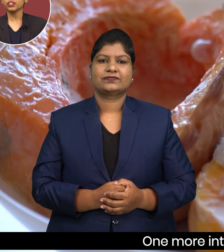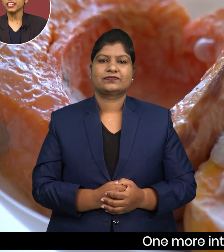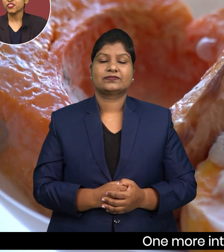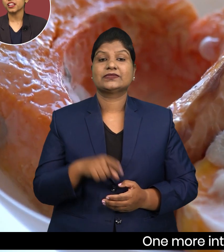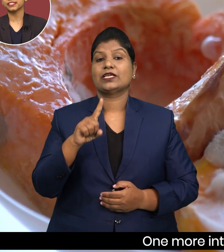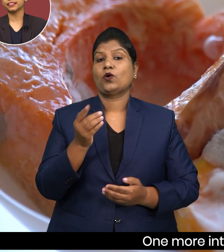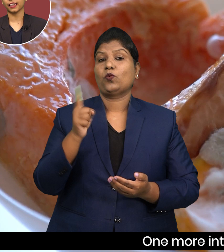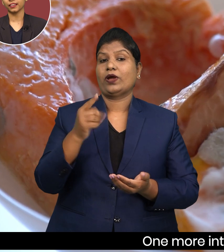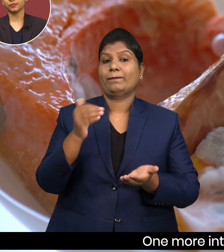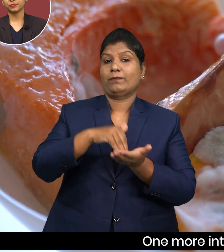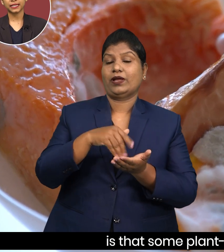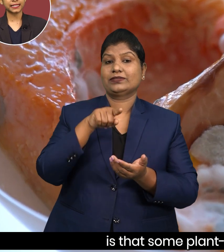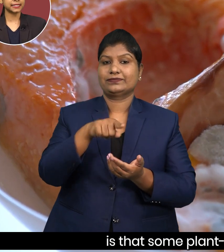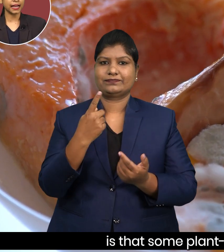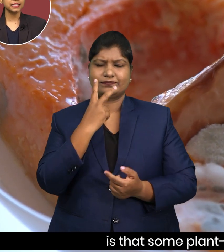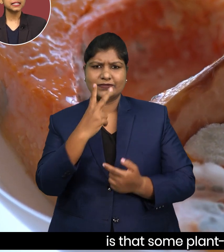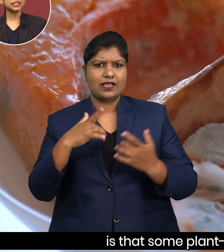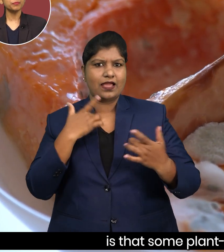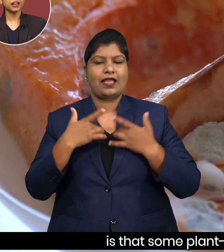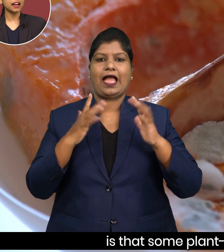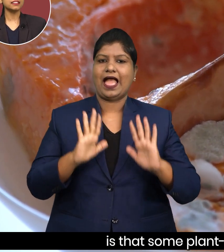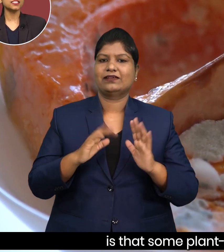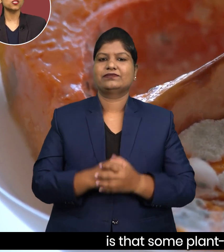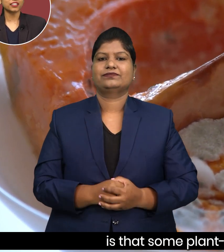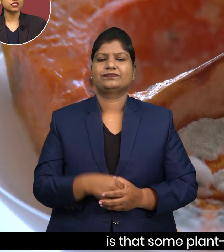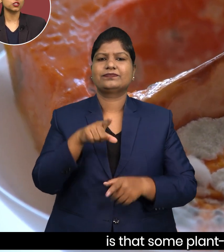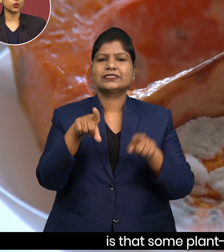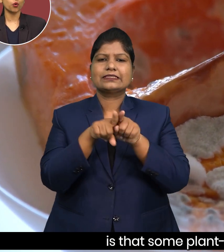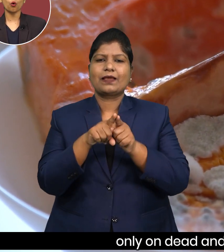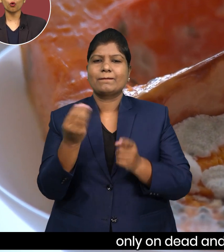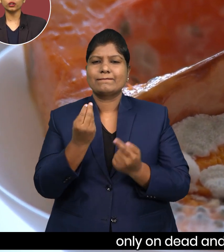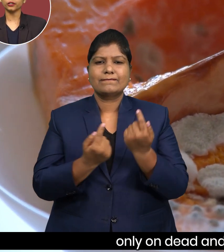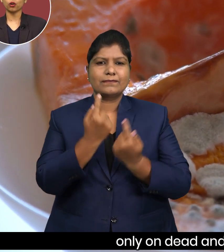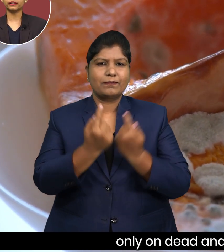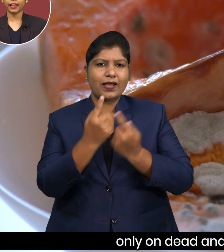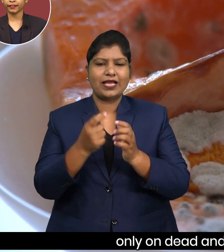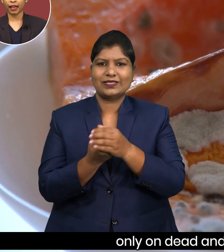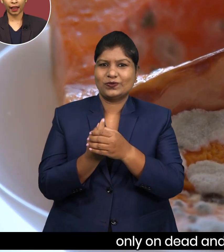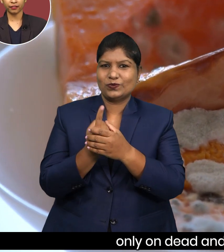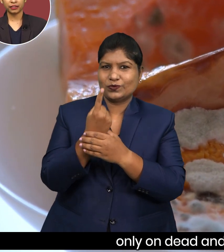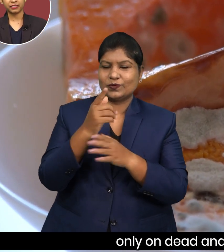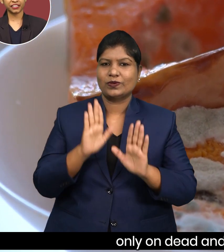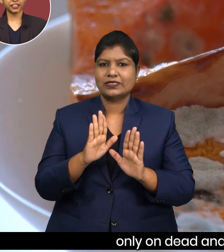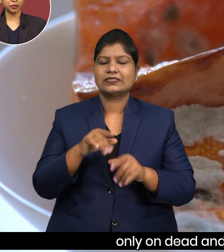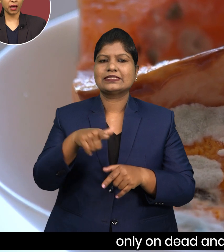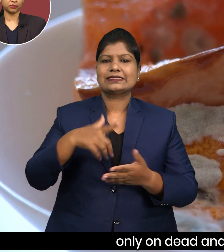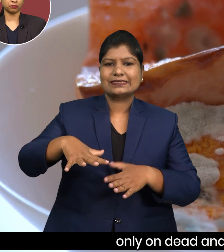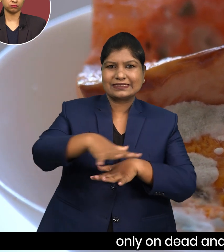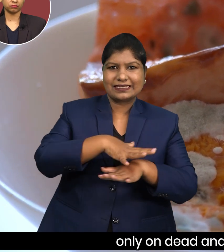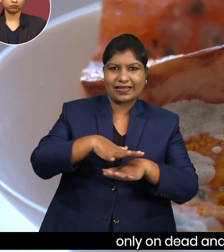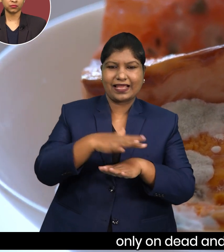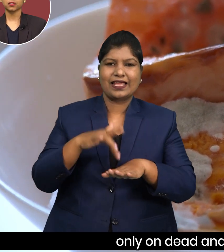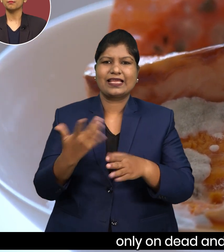One more interesting thing is that some plant-like structures grow only on dead and decaying